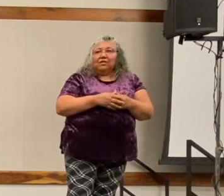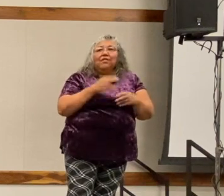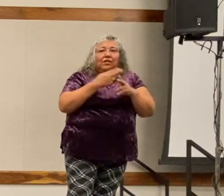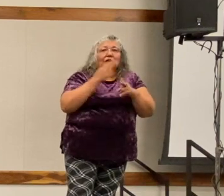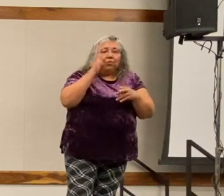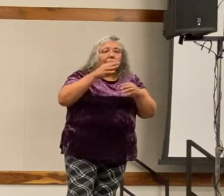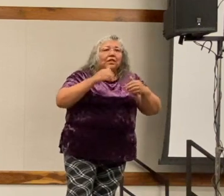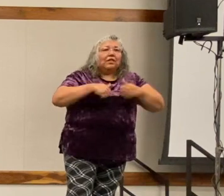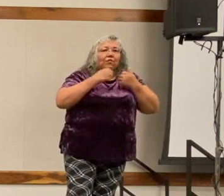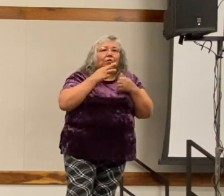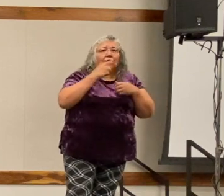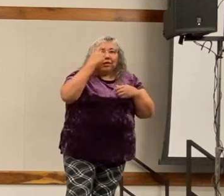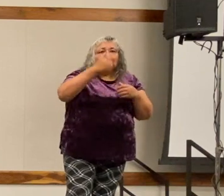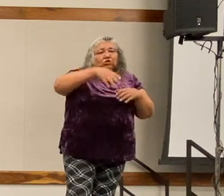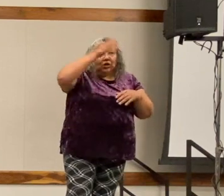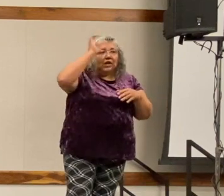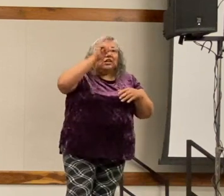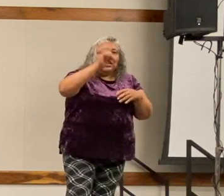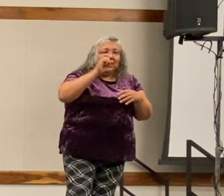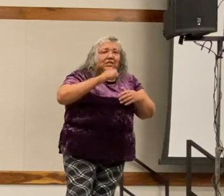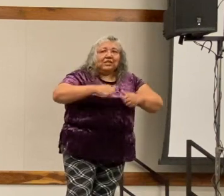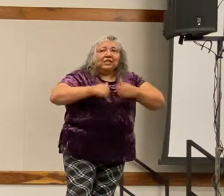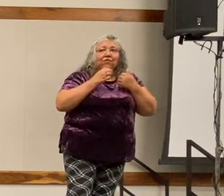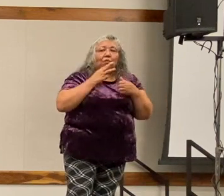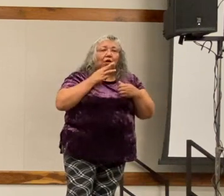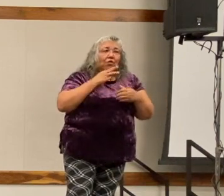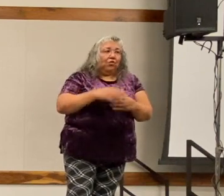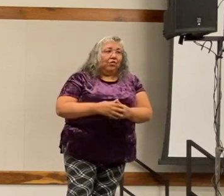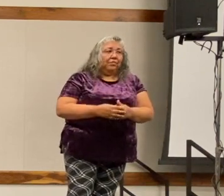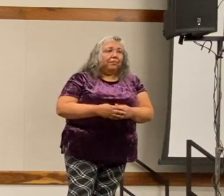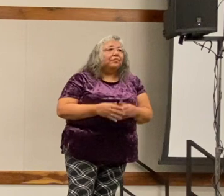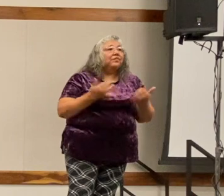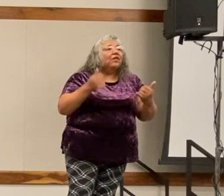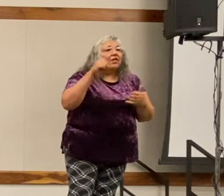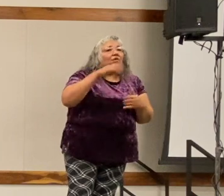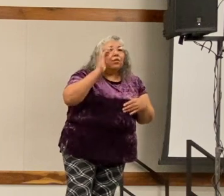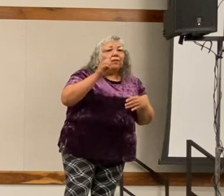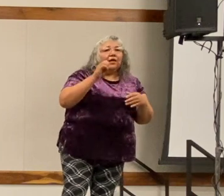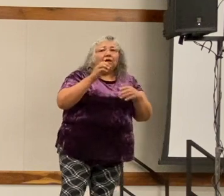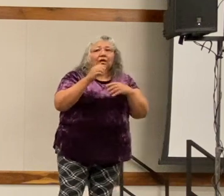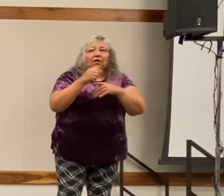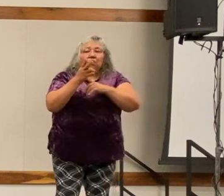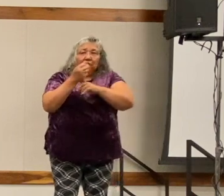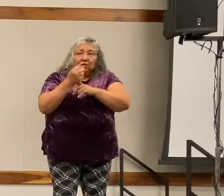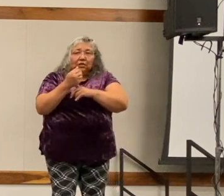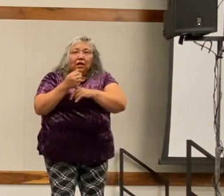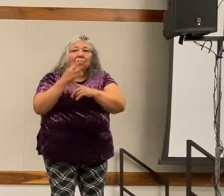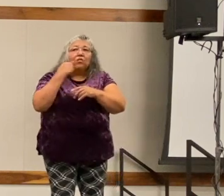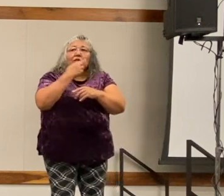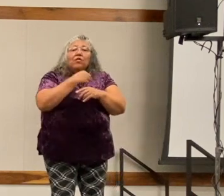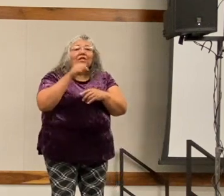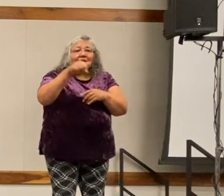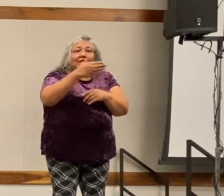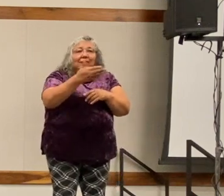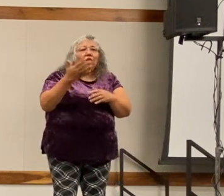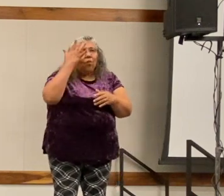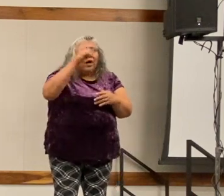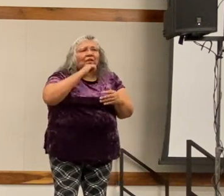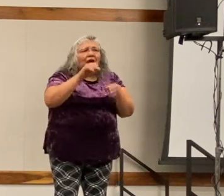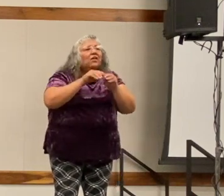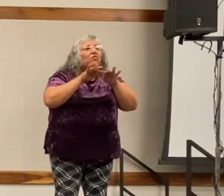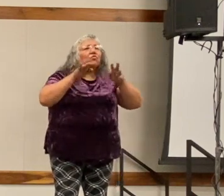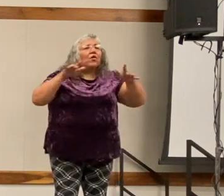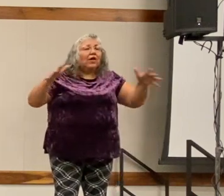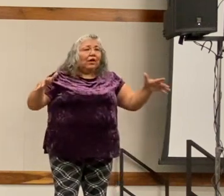Living Water. Why? Because Cheyenne needs his living water. Right? And so it'll be the motel. It'll be a restaurant. And here's the thing. Why can't it